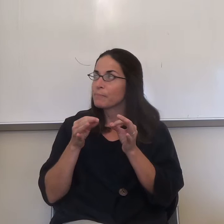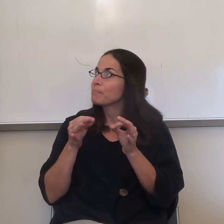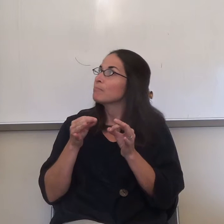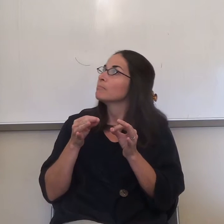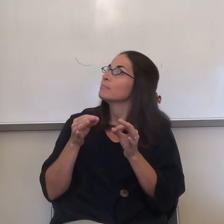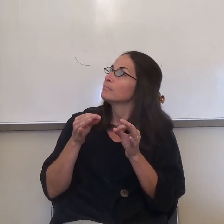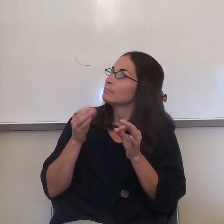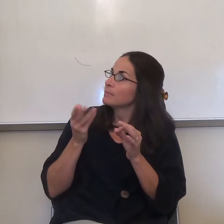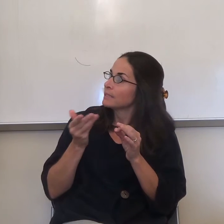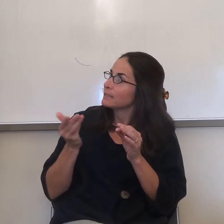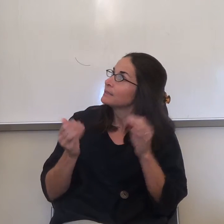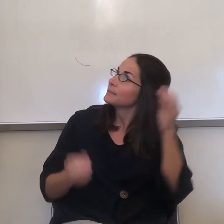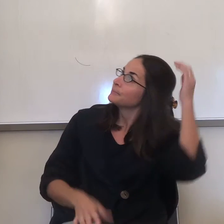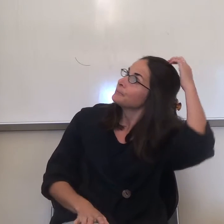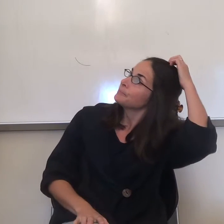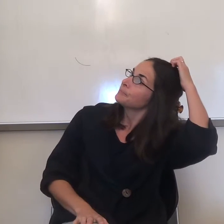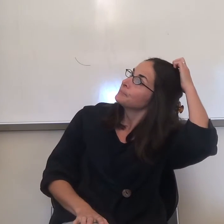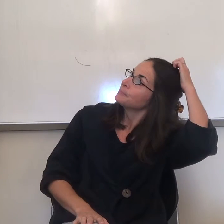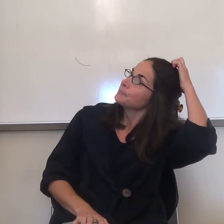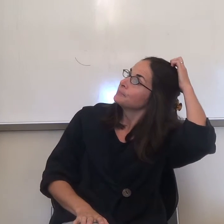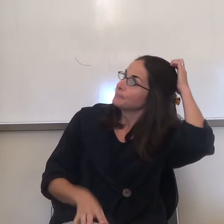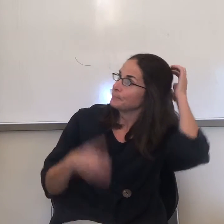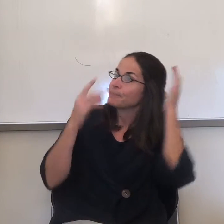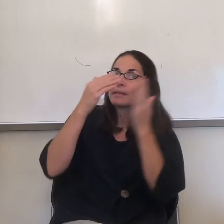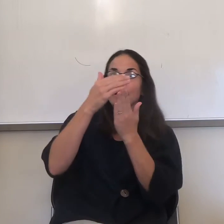moons. And the list has